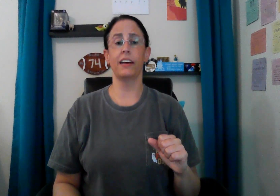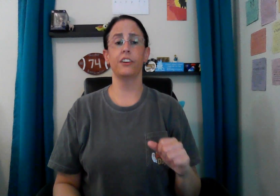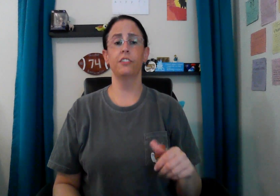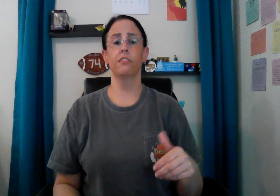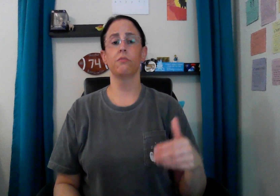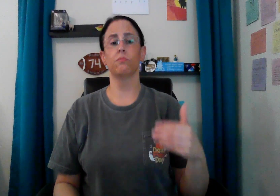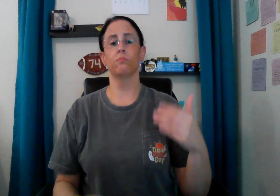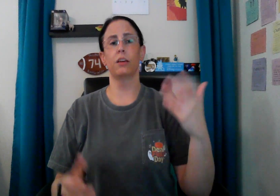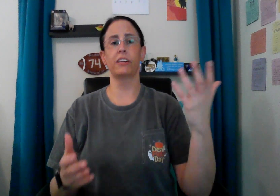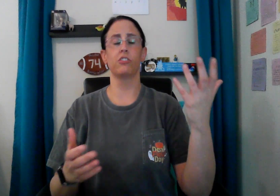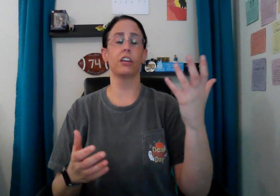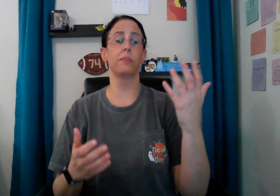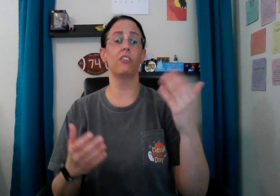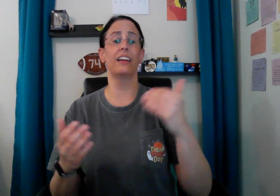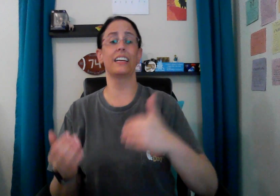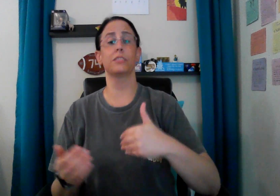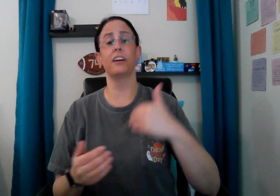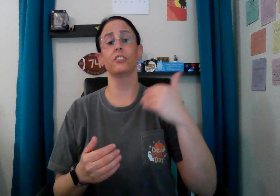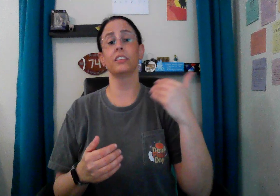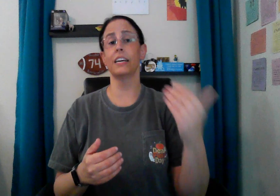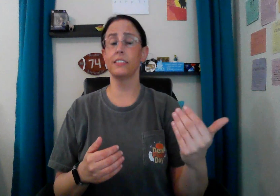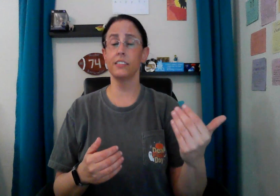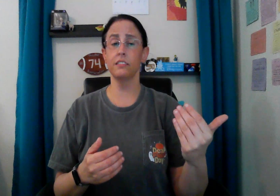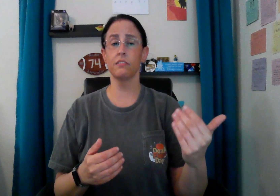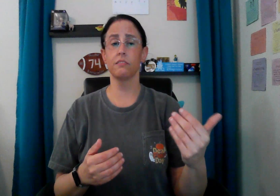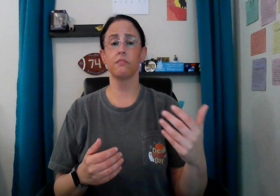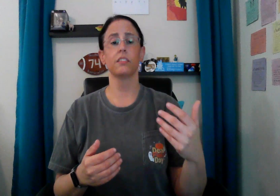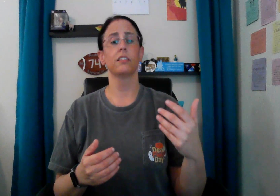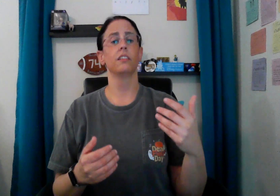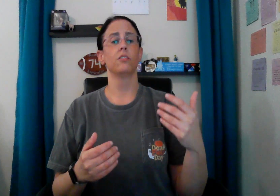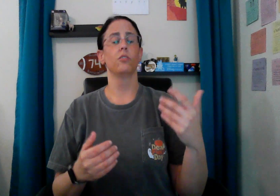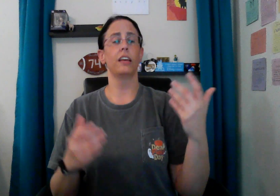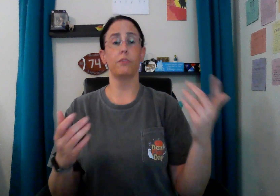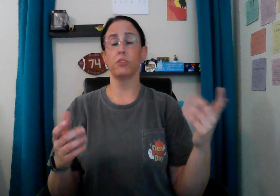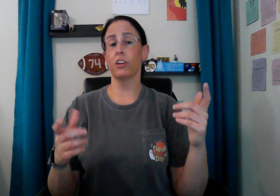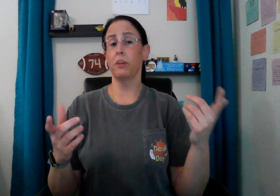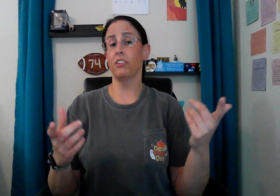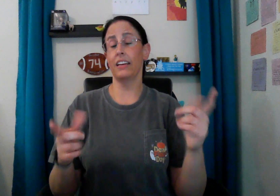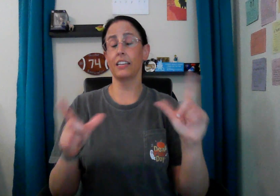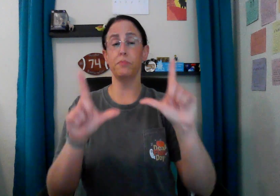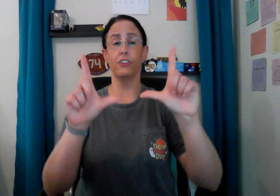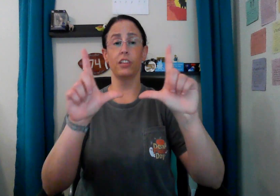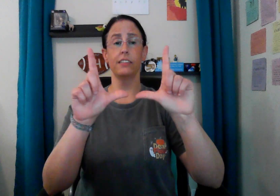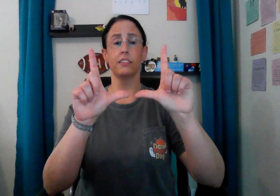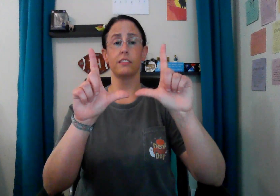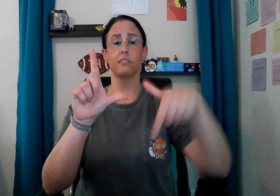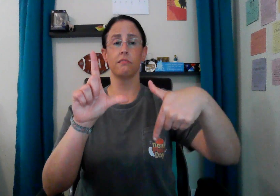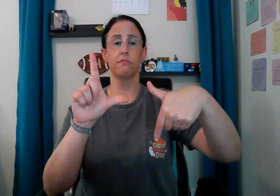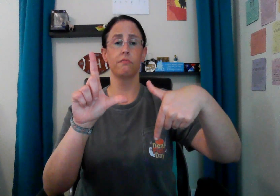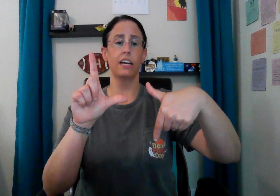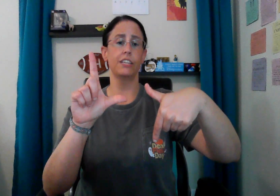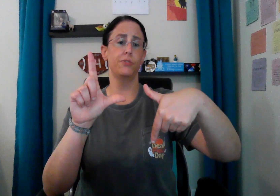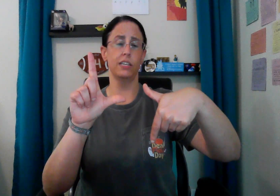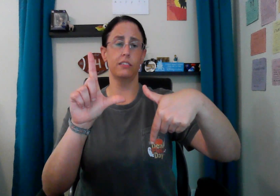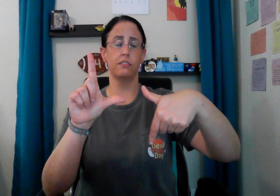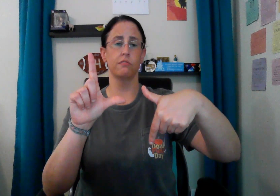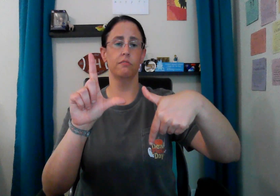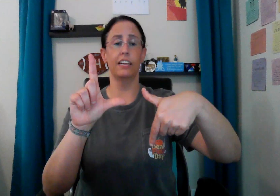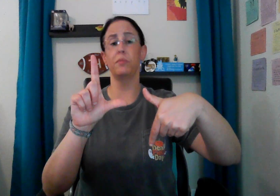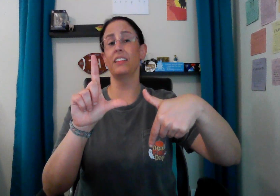Expired, am I talking about an expired license? If I'm talking about an expired license, I do this. It could be